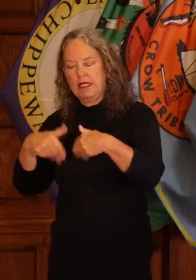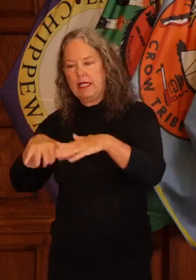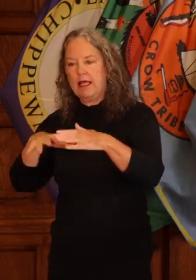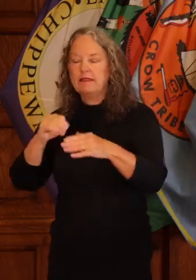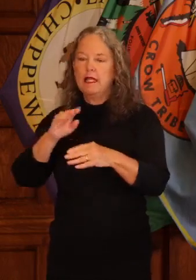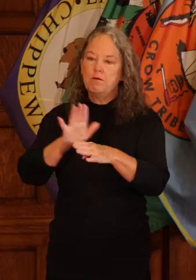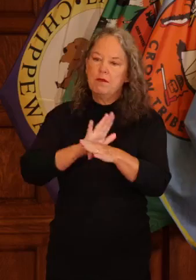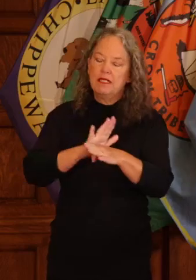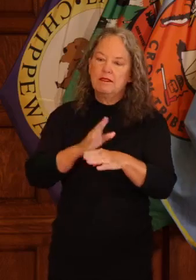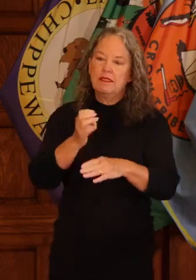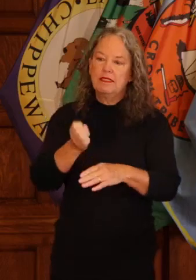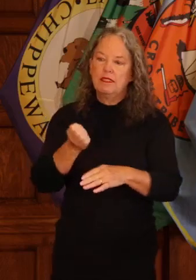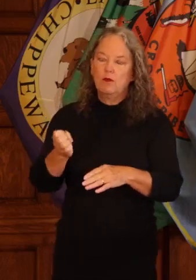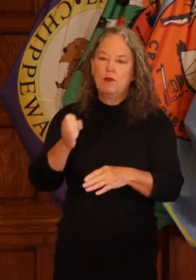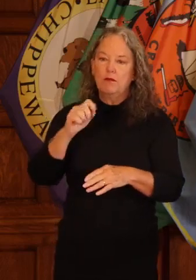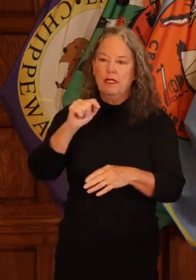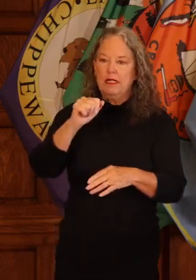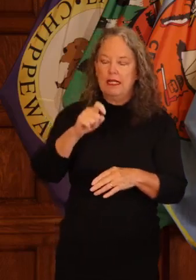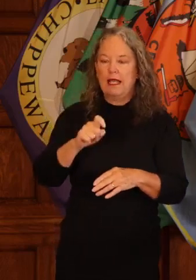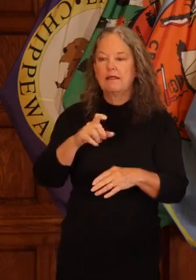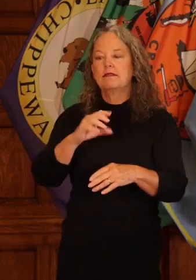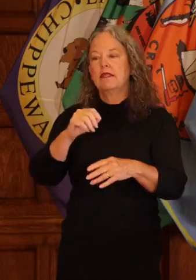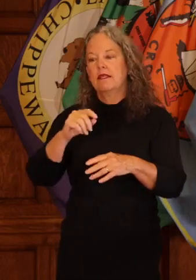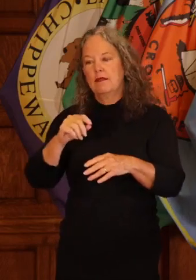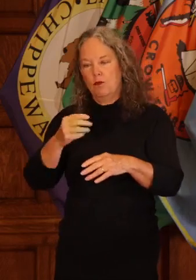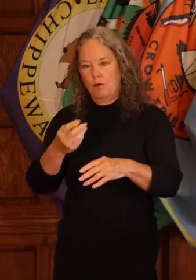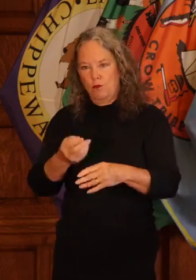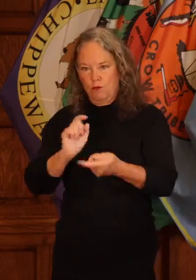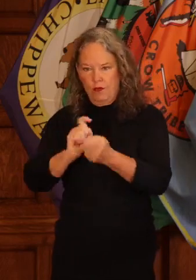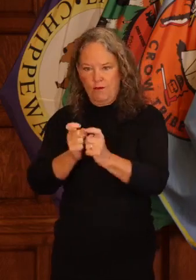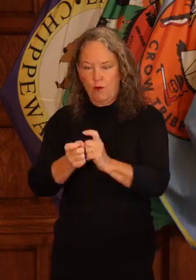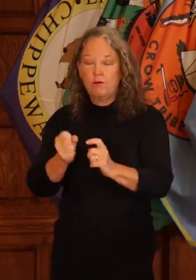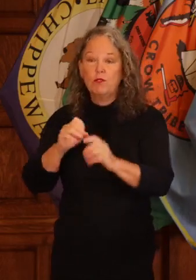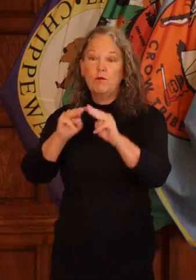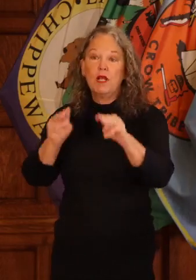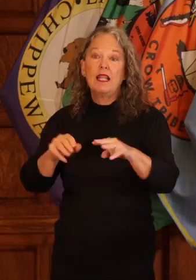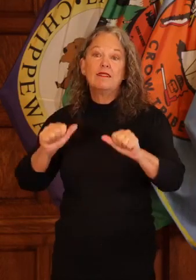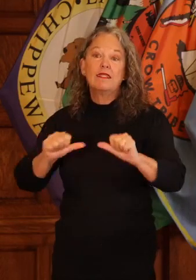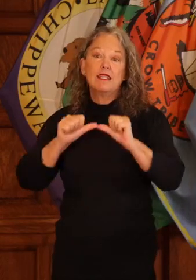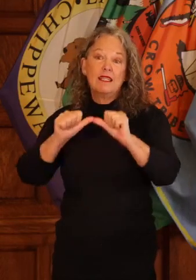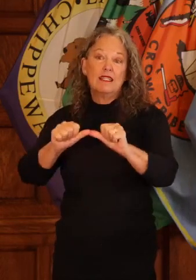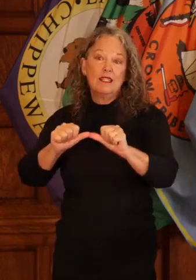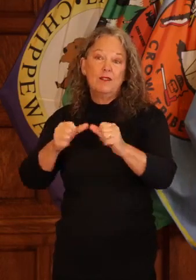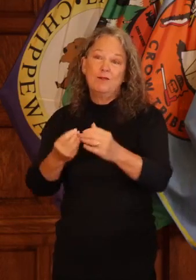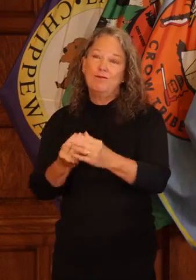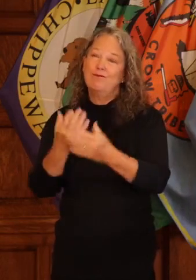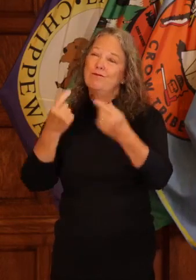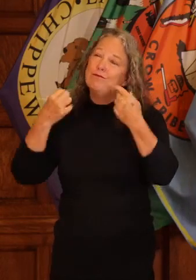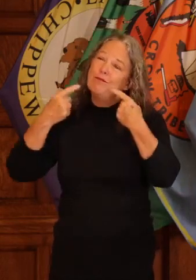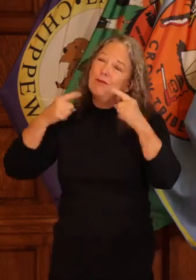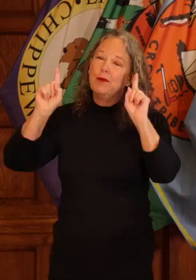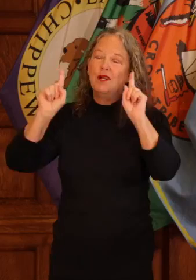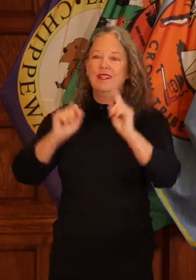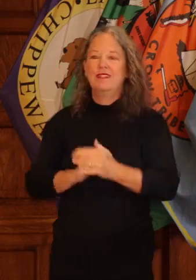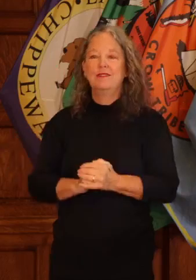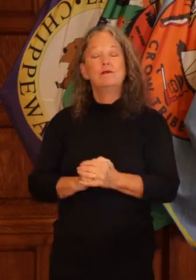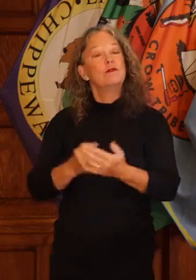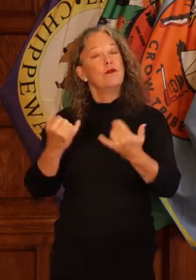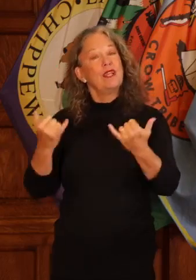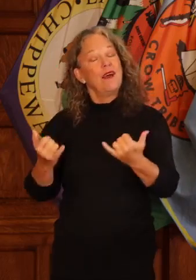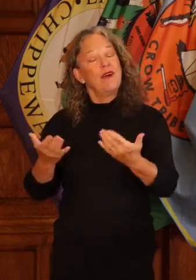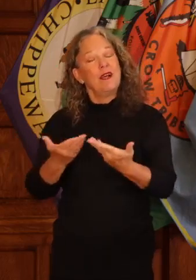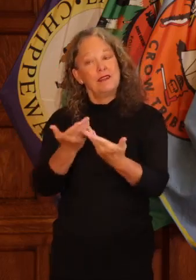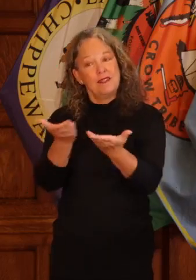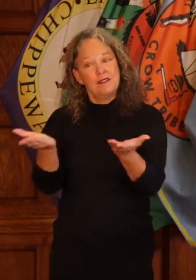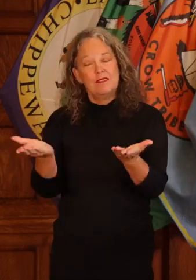reforms so Montanans can continue to thrive. With that, I'd be happy to open it up for questions. I just remind you to